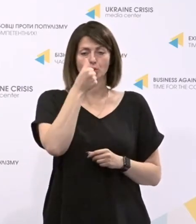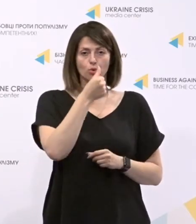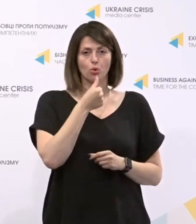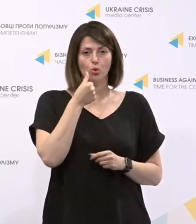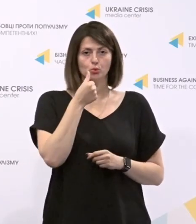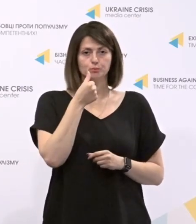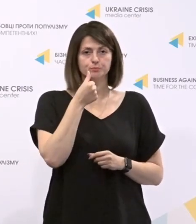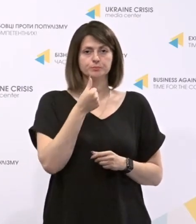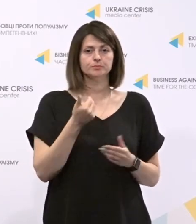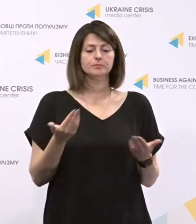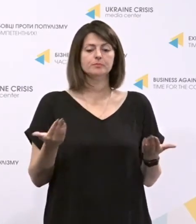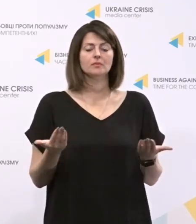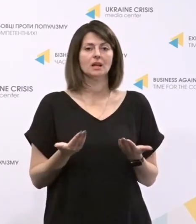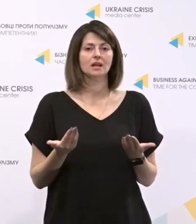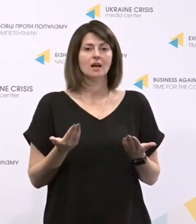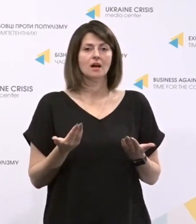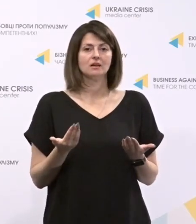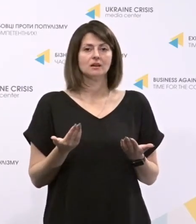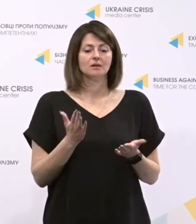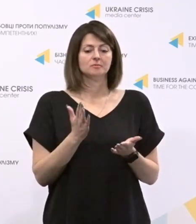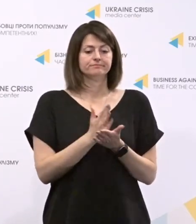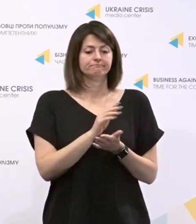imprisonment.